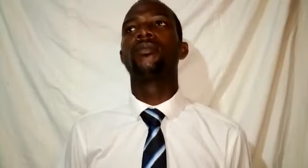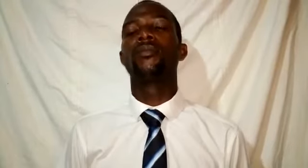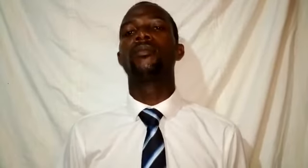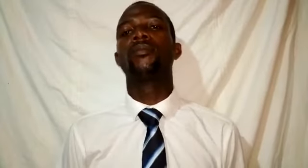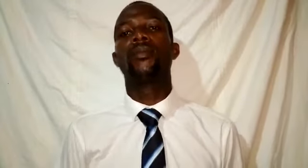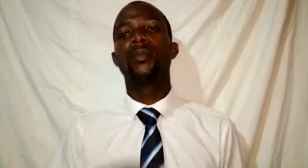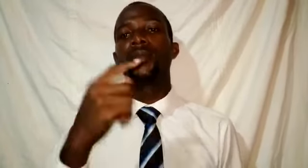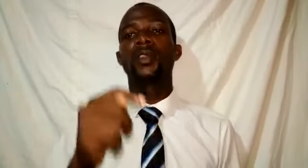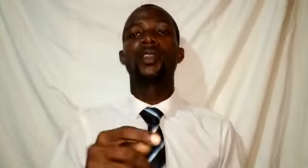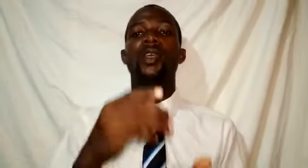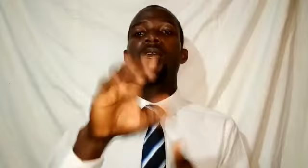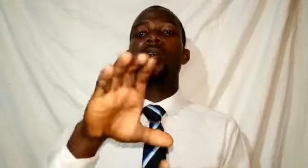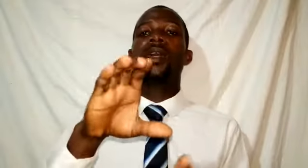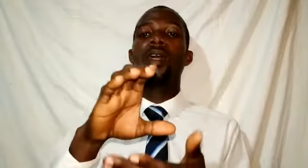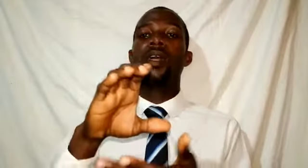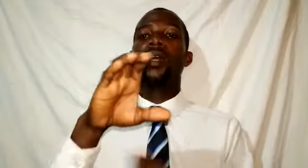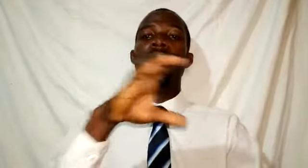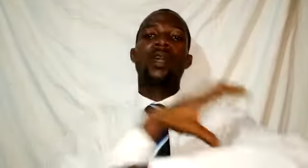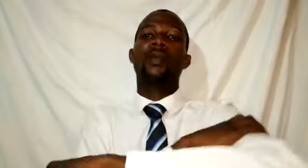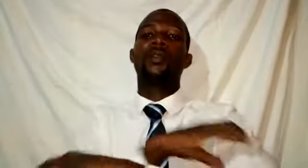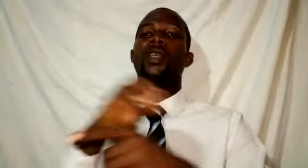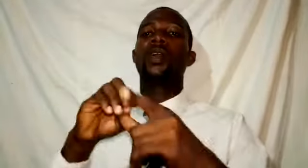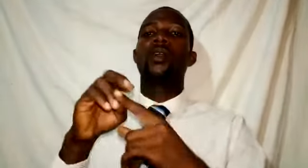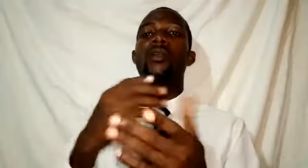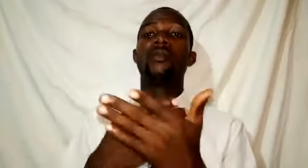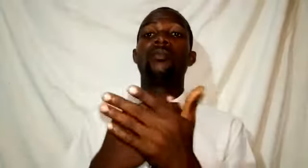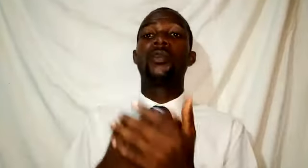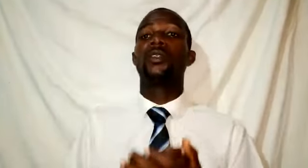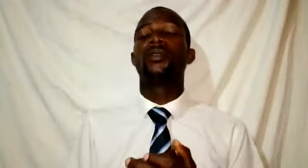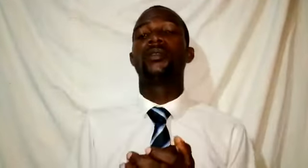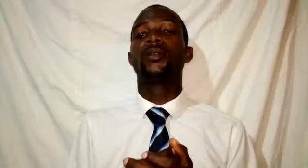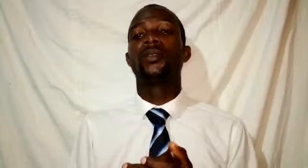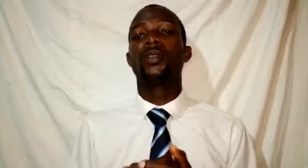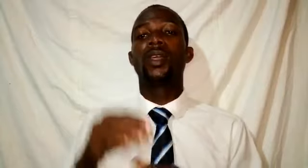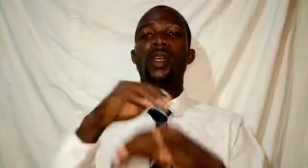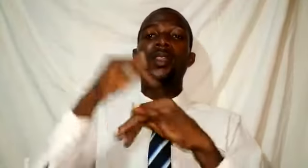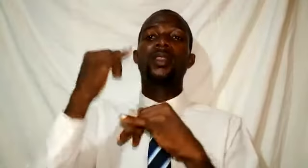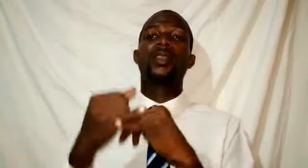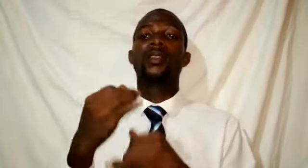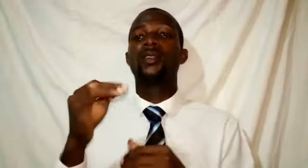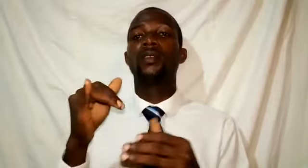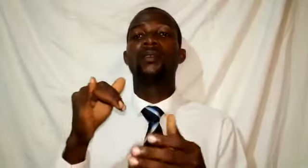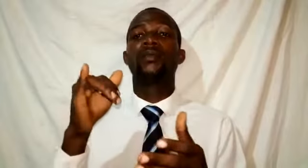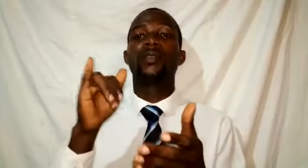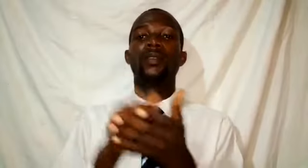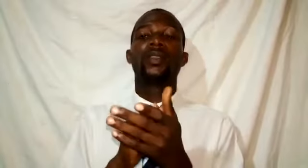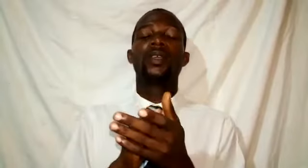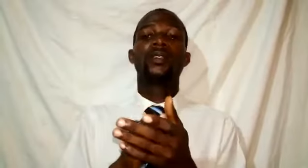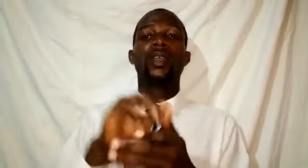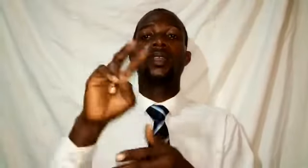The capital or the amount at the end of second